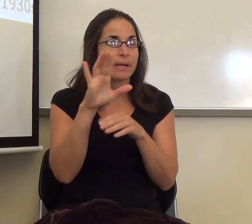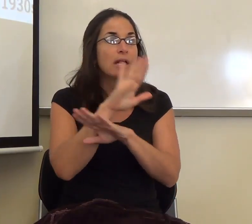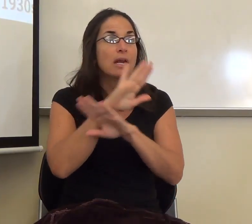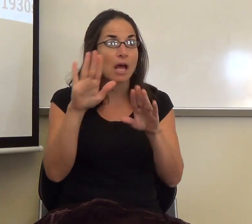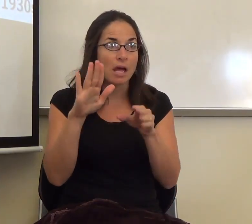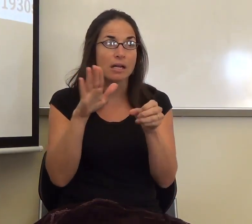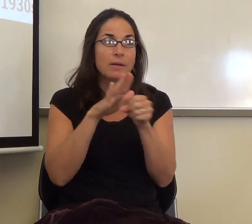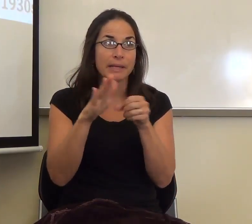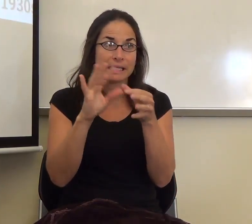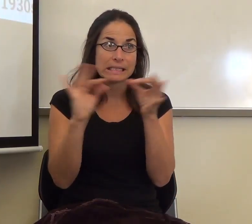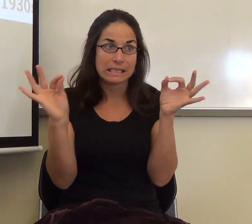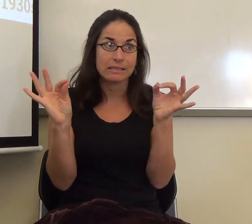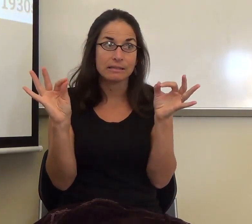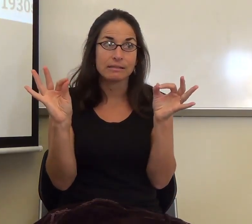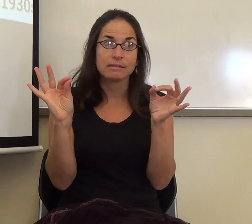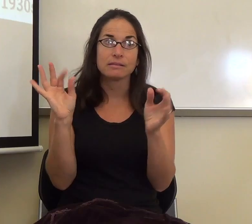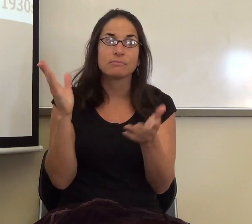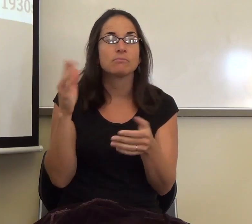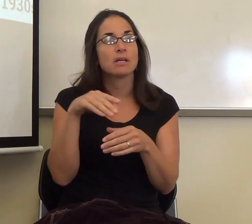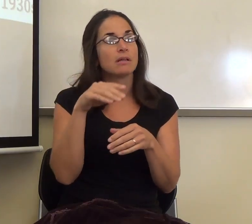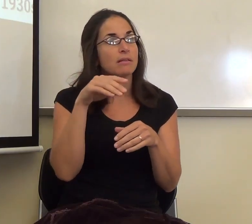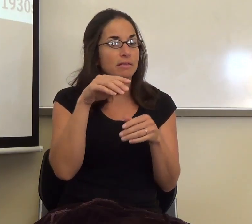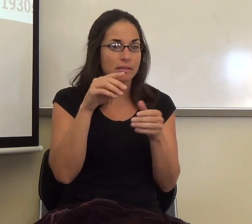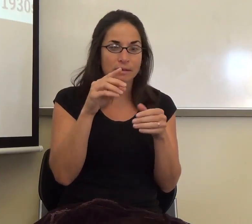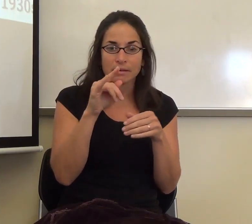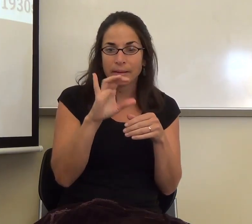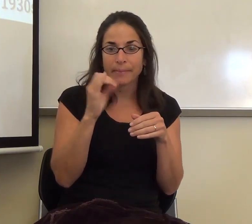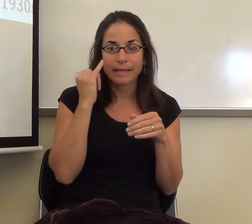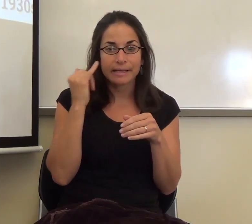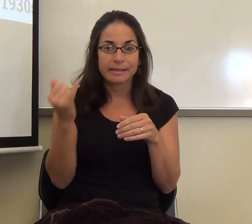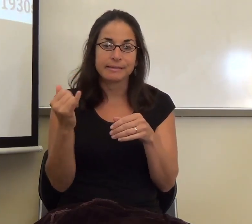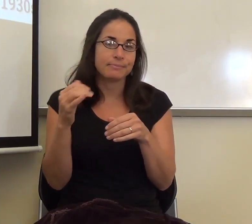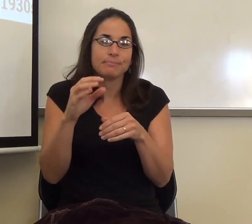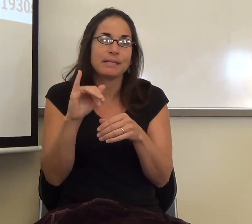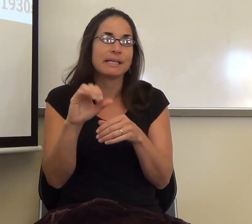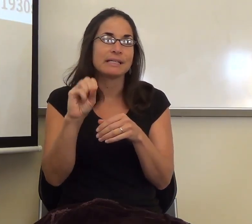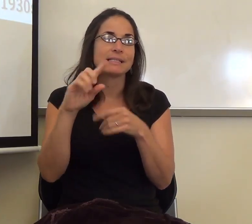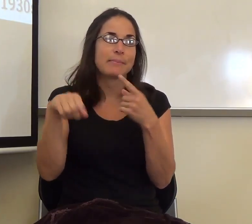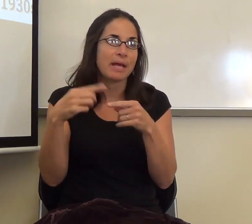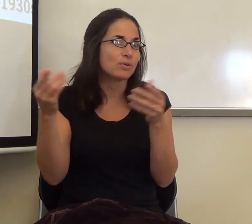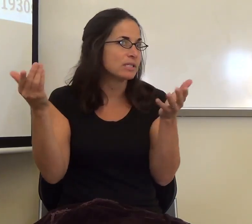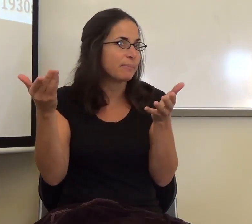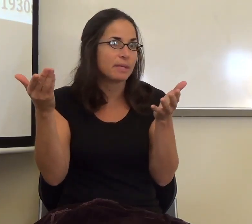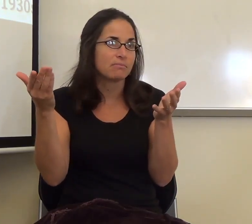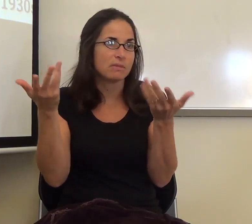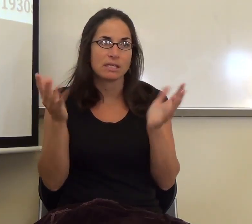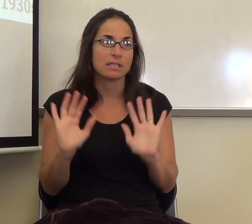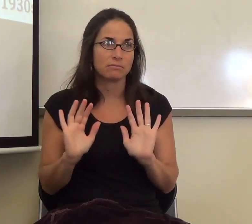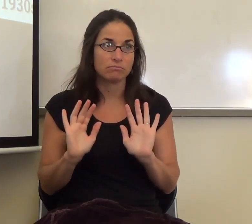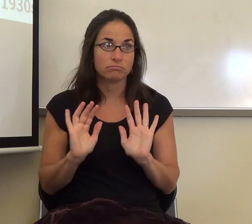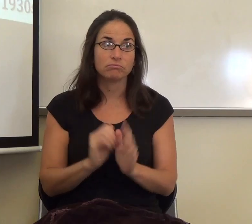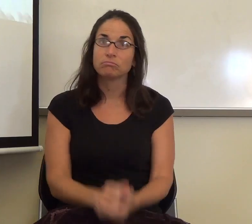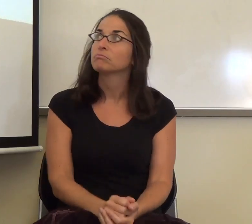about something. You can write out this paragraph is about if you want to, but you don't have to.